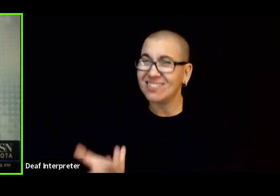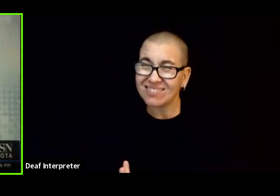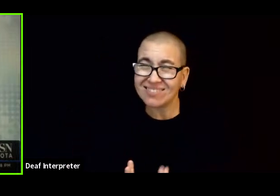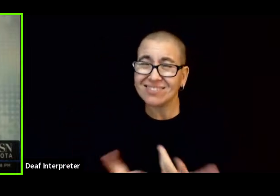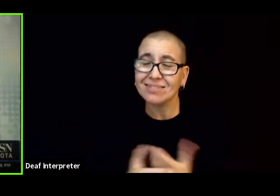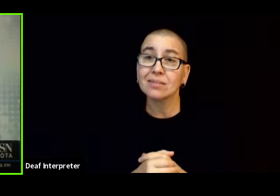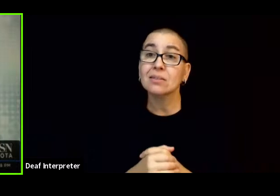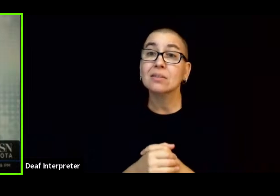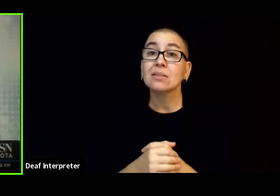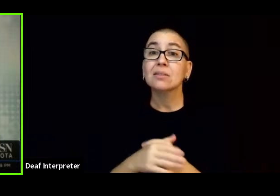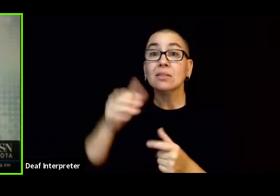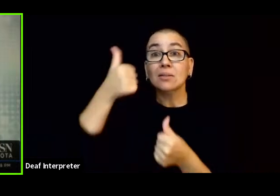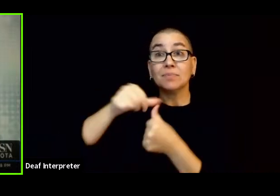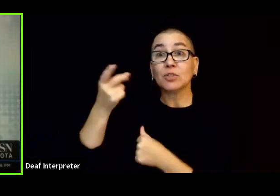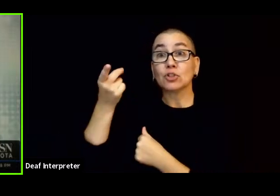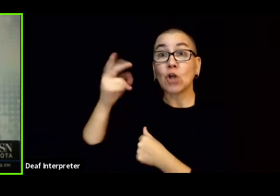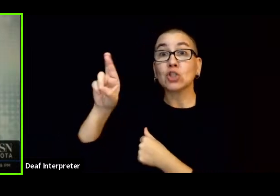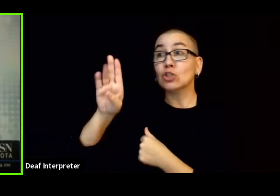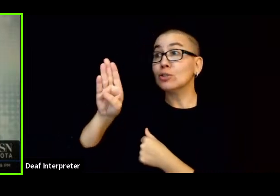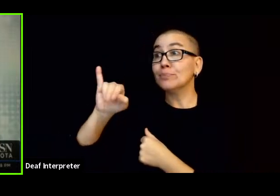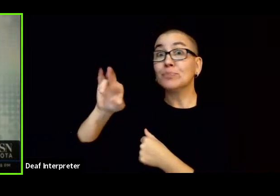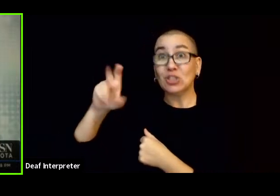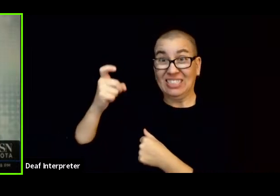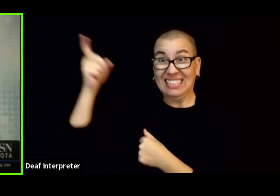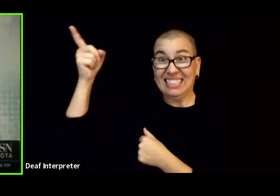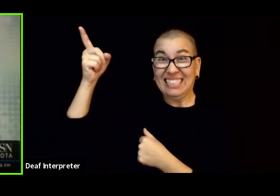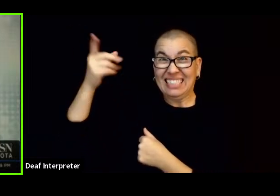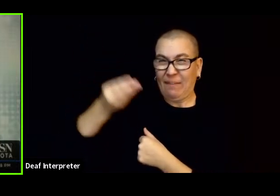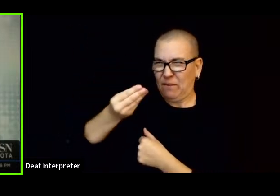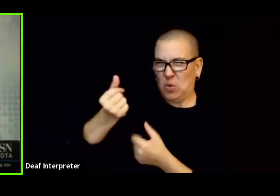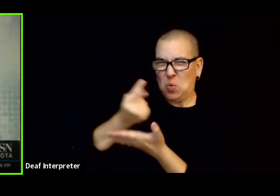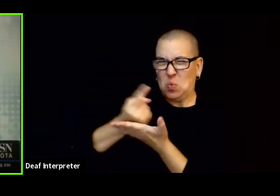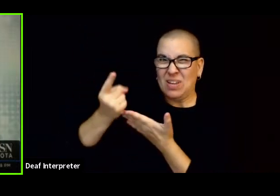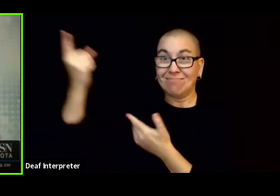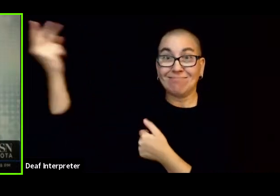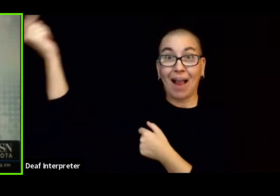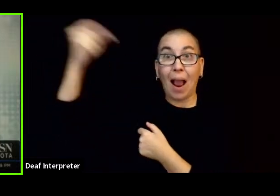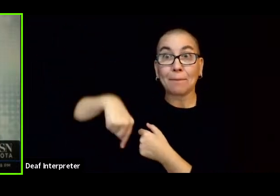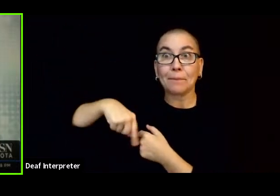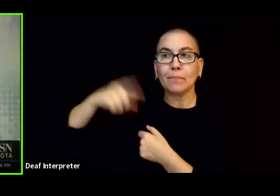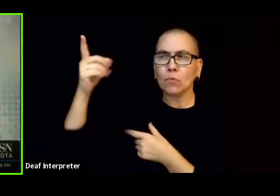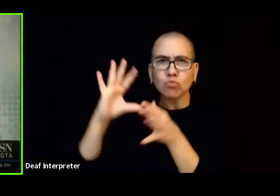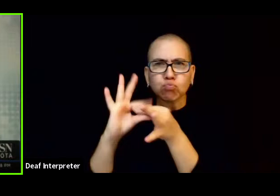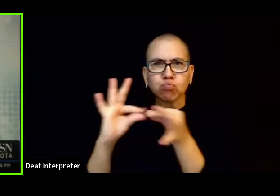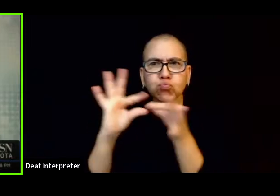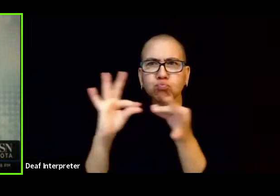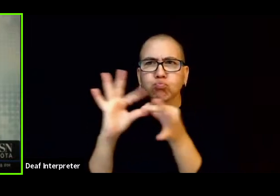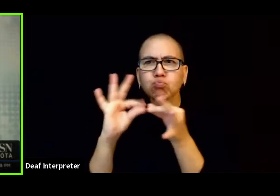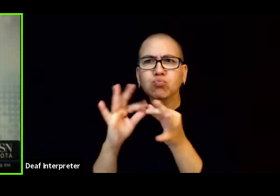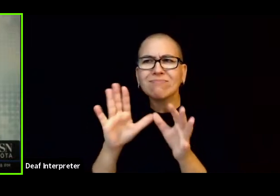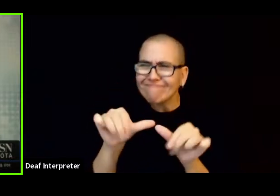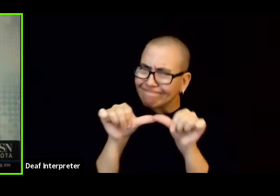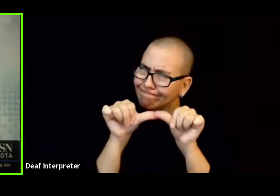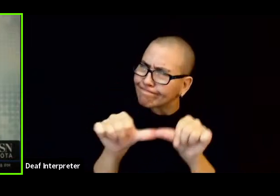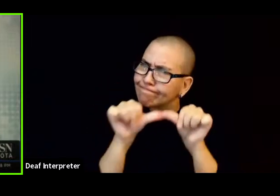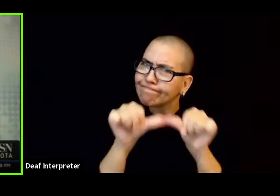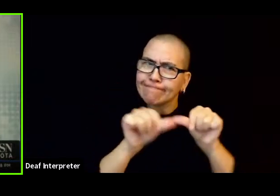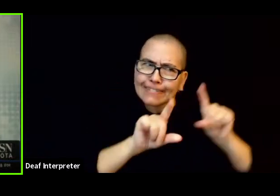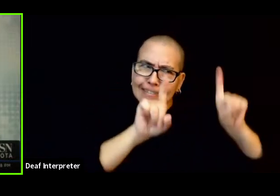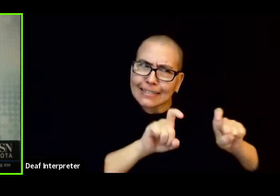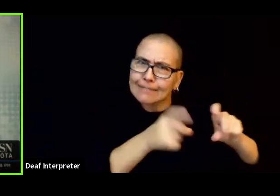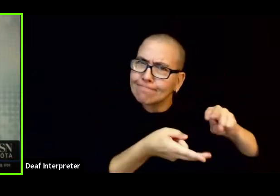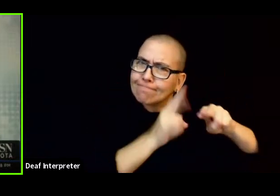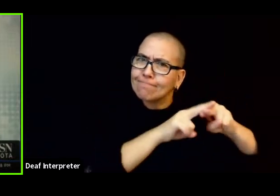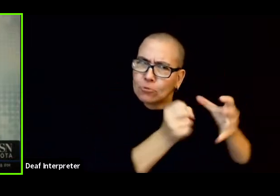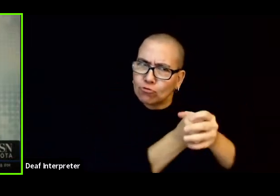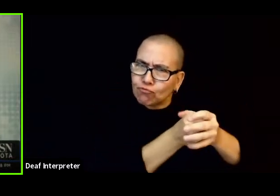ago now about the need to keep on building up the testing capacity so that